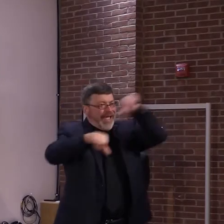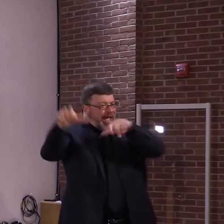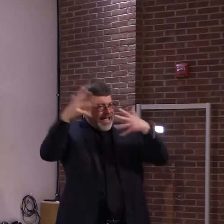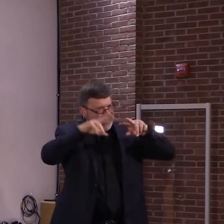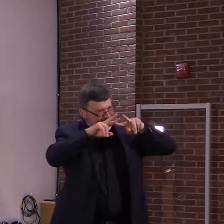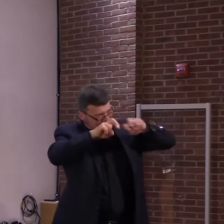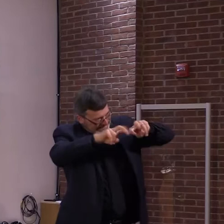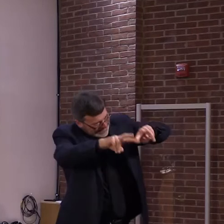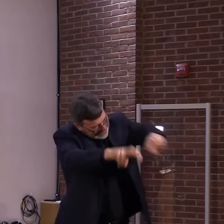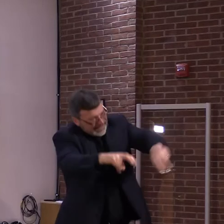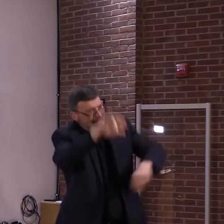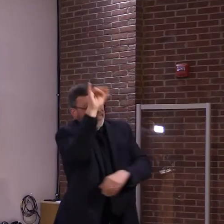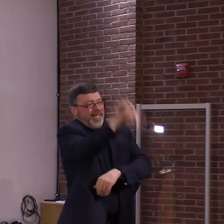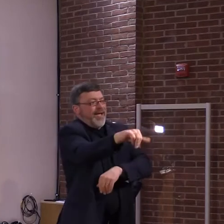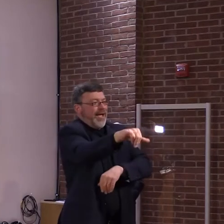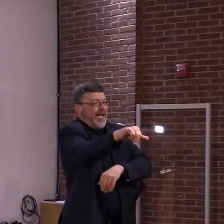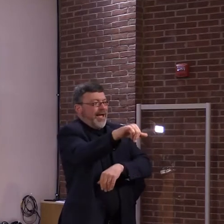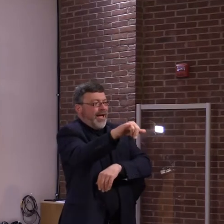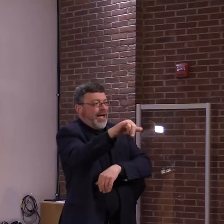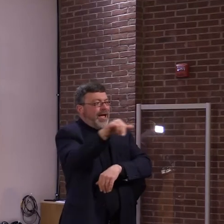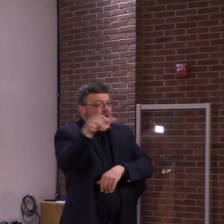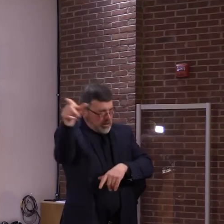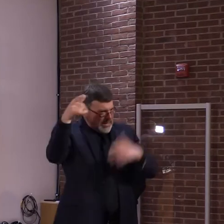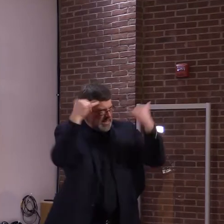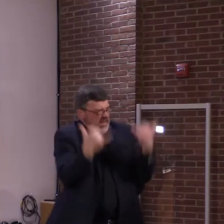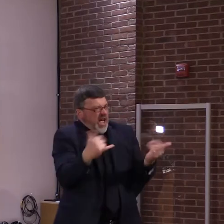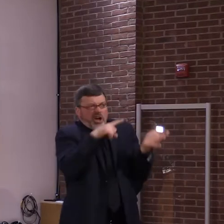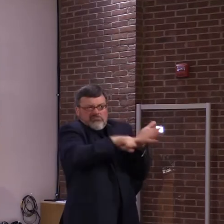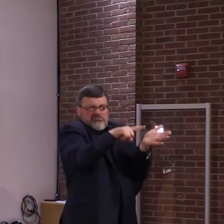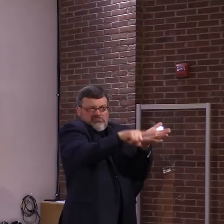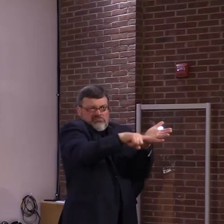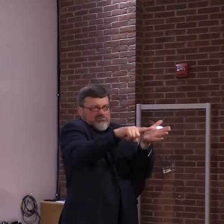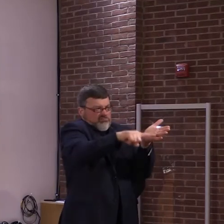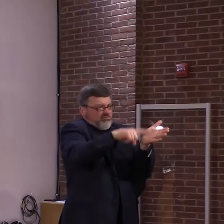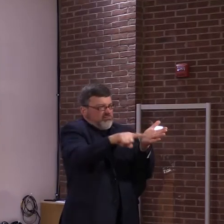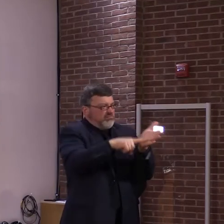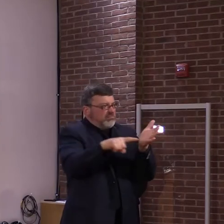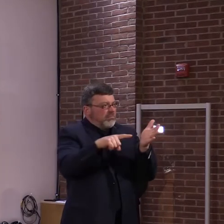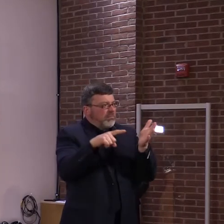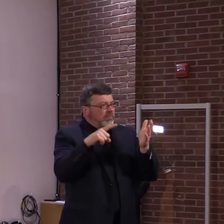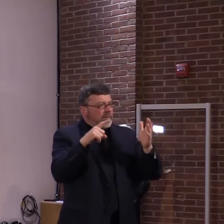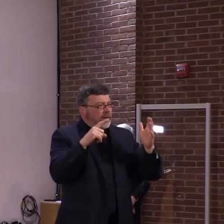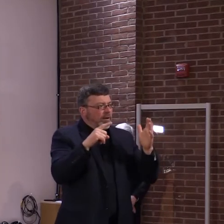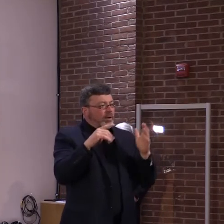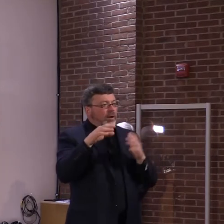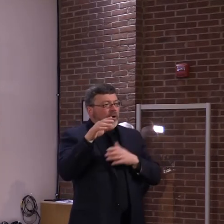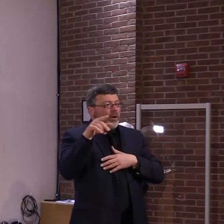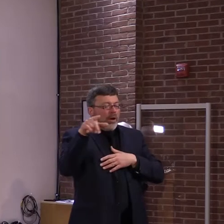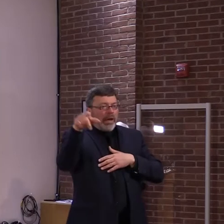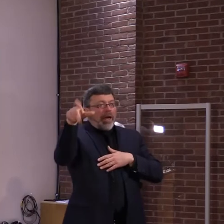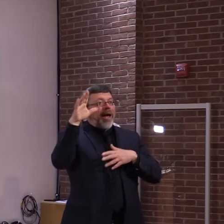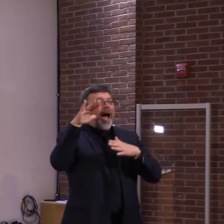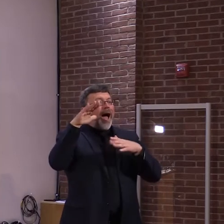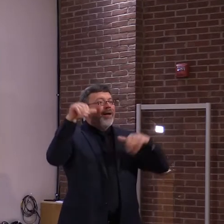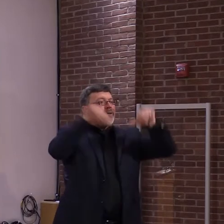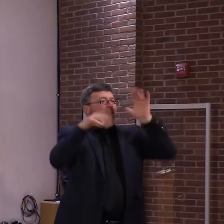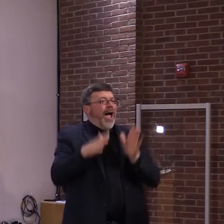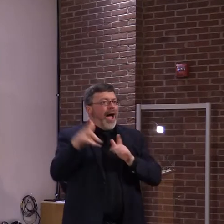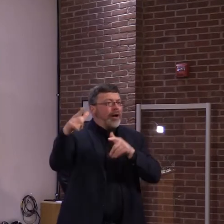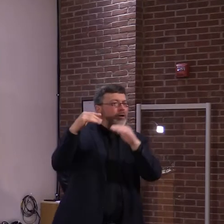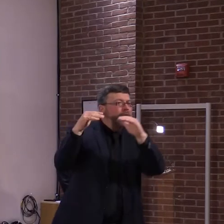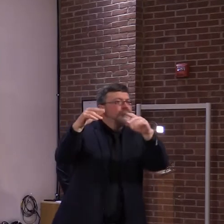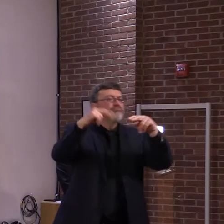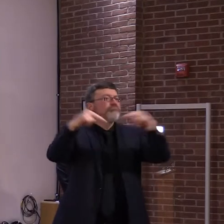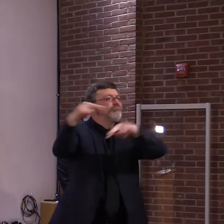in a little, but not in a robust, peer-reviewed fashion yet. And indications are that there may be